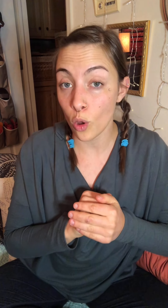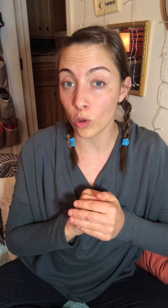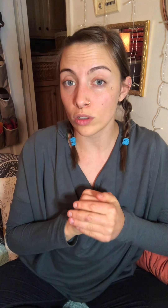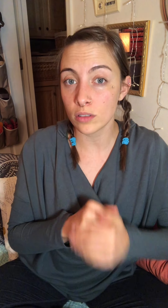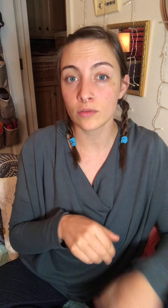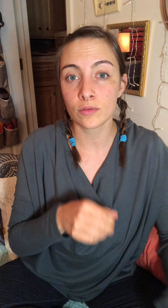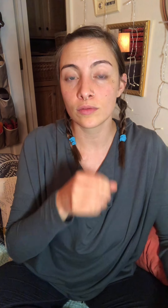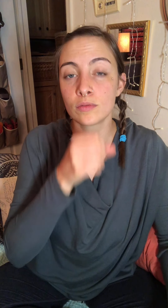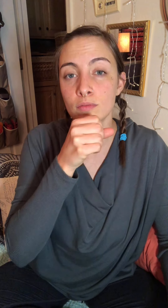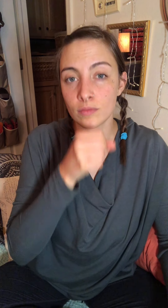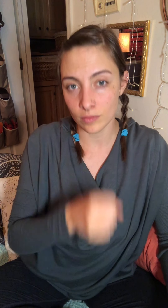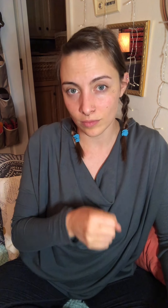old,